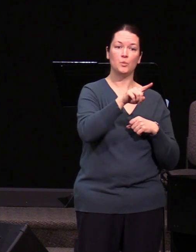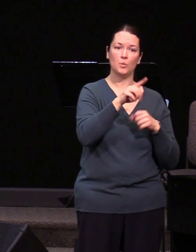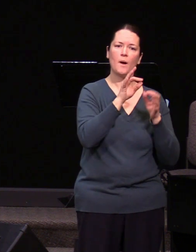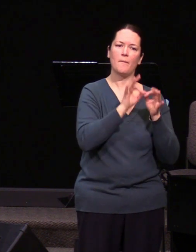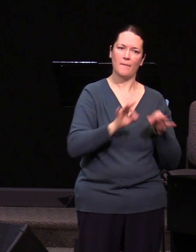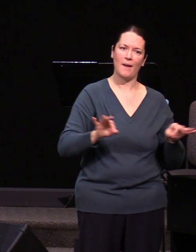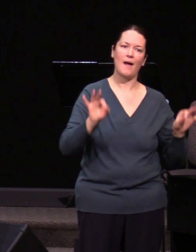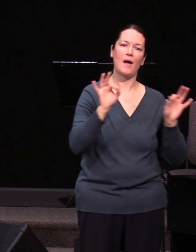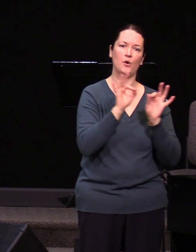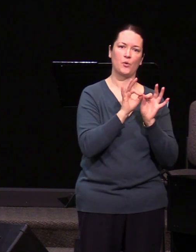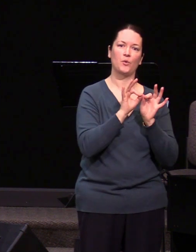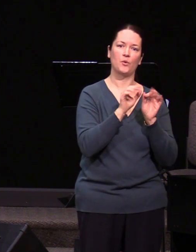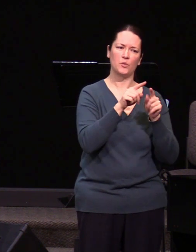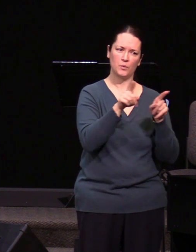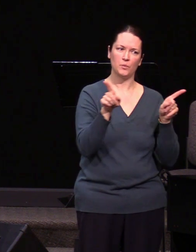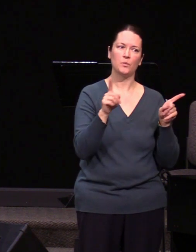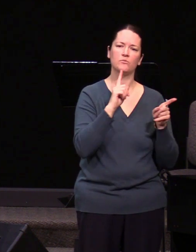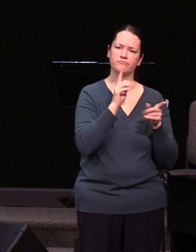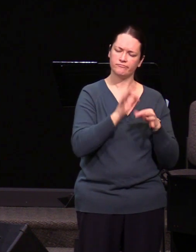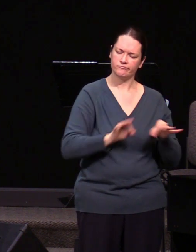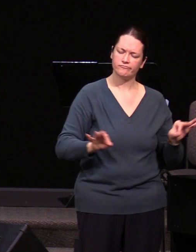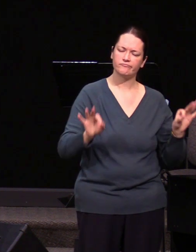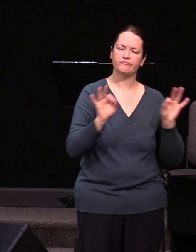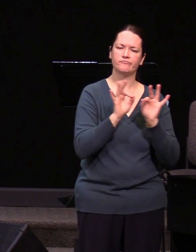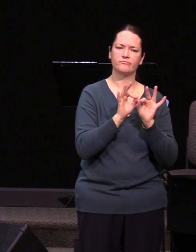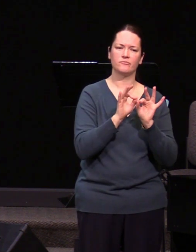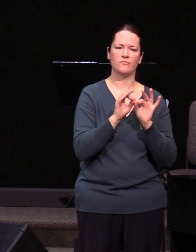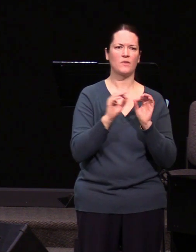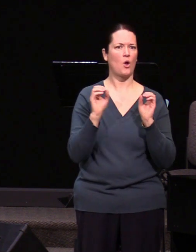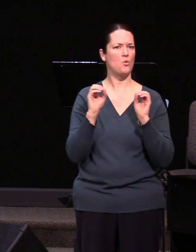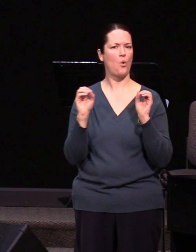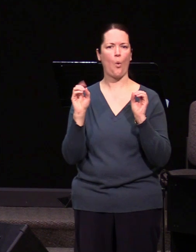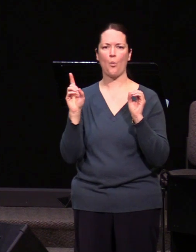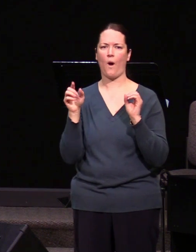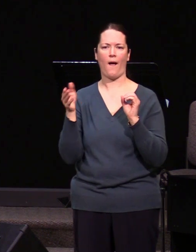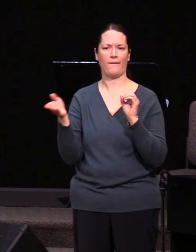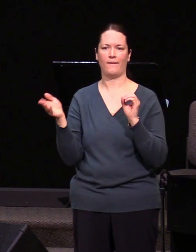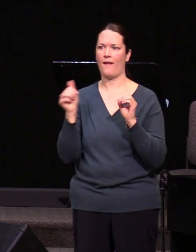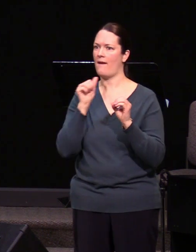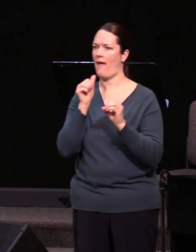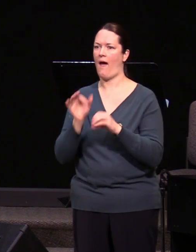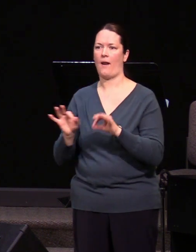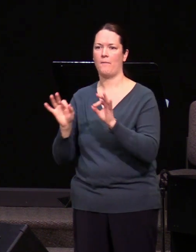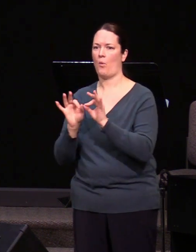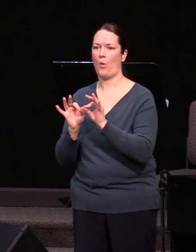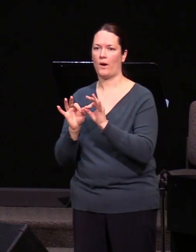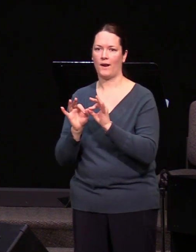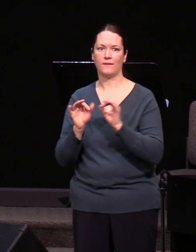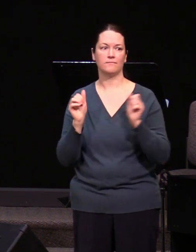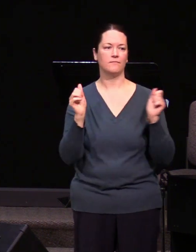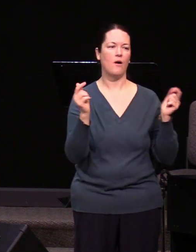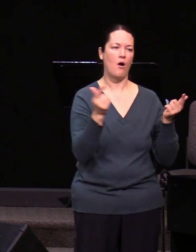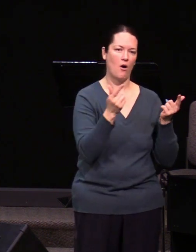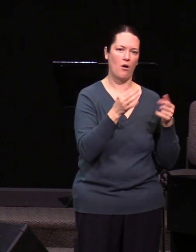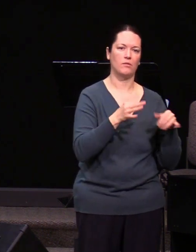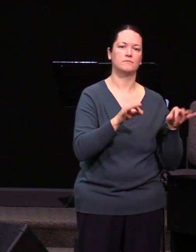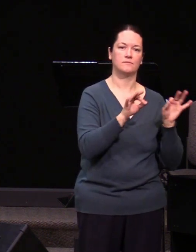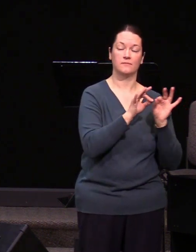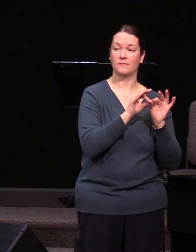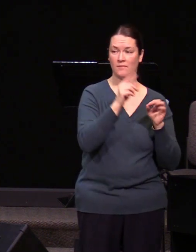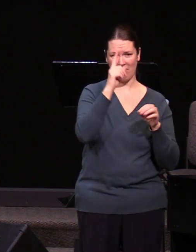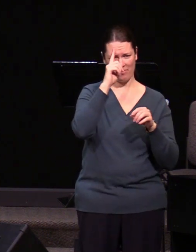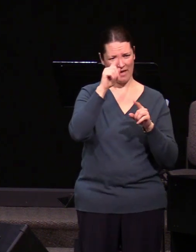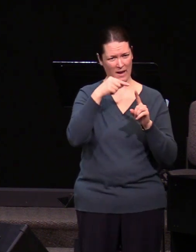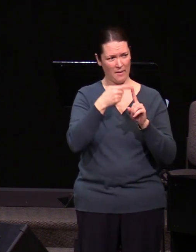You matter. Nobody is unimportant. Think of this for a second. Think of all of